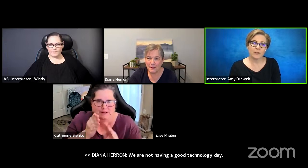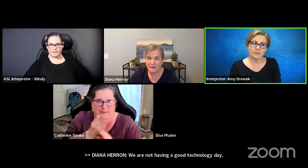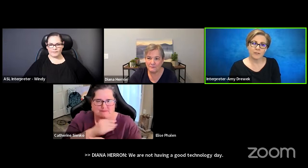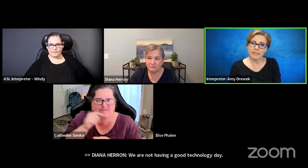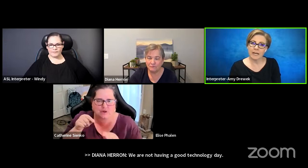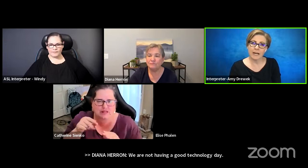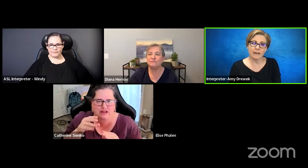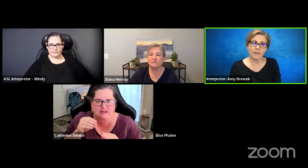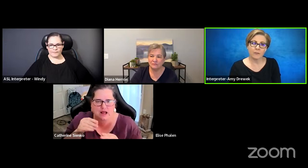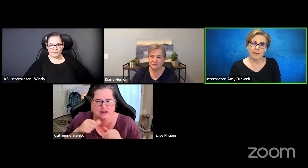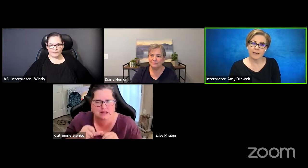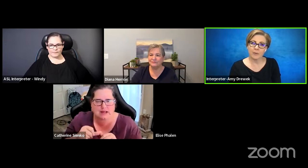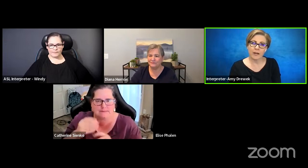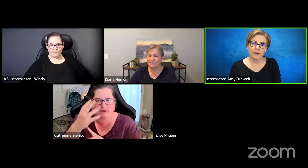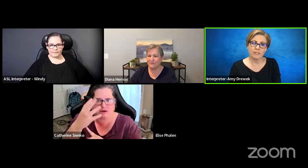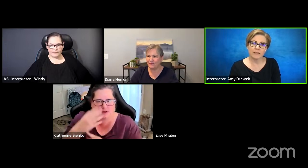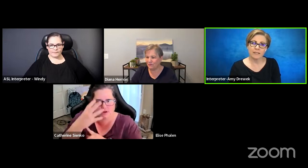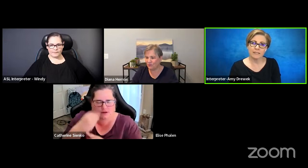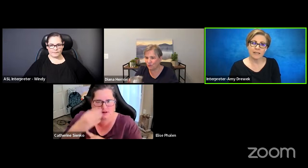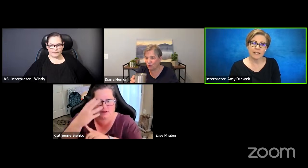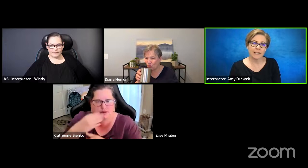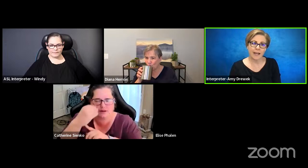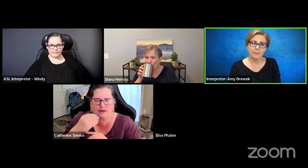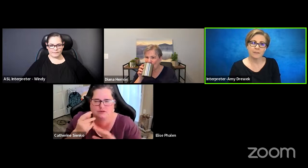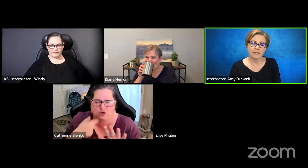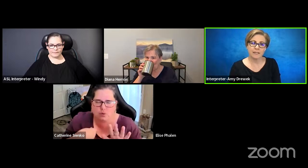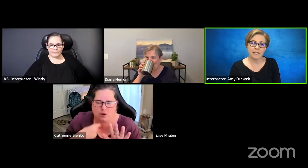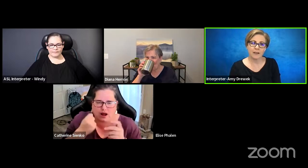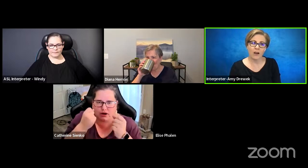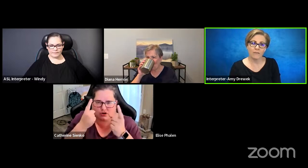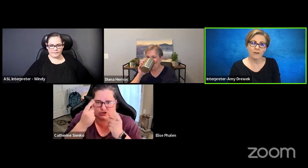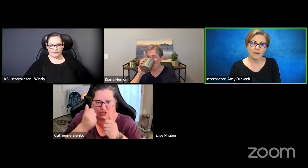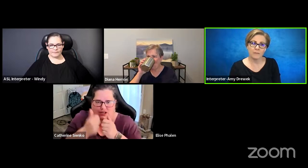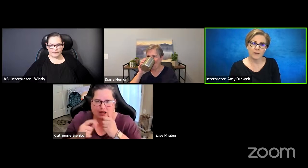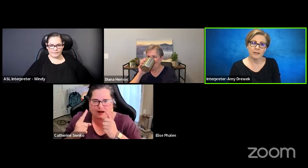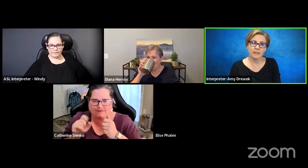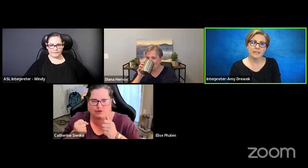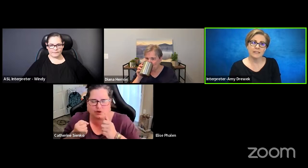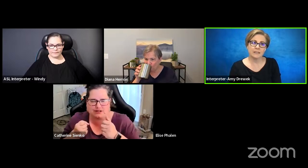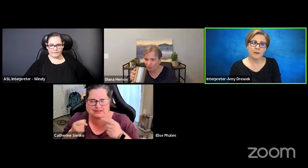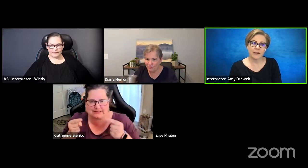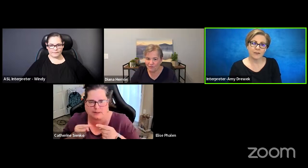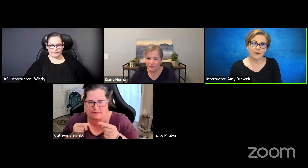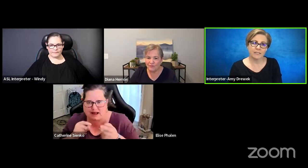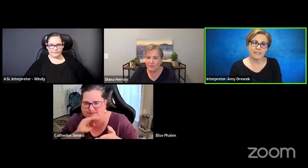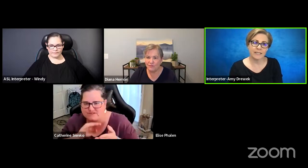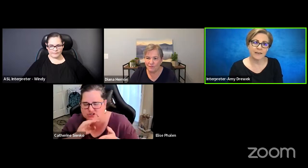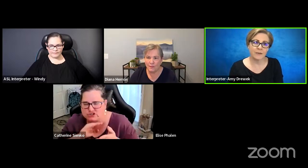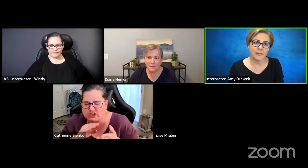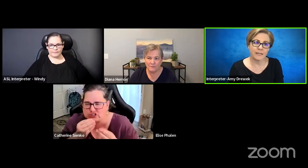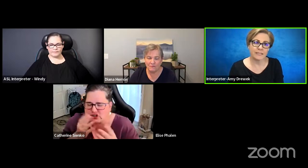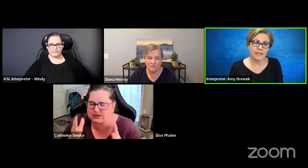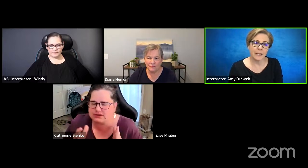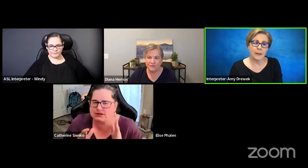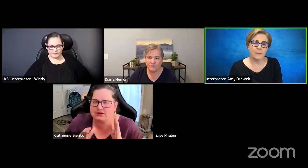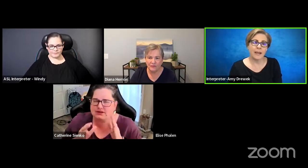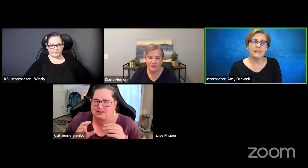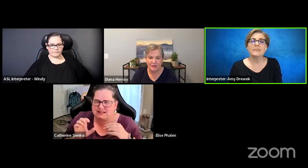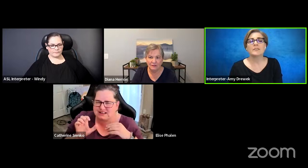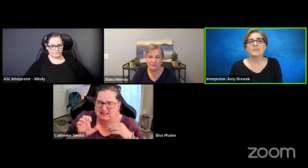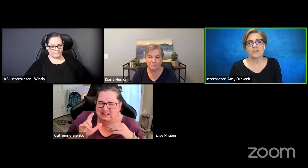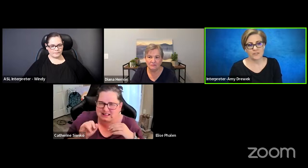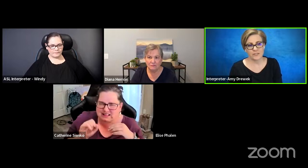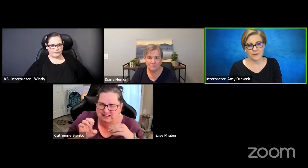I was so frustrated. I had another meeting prior to this and it kept clicking off on me. So I understand